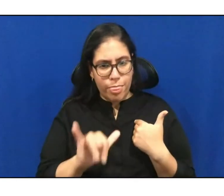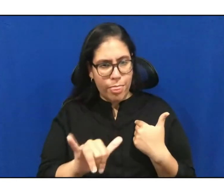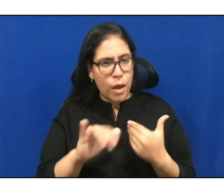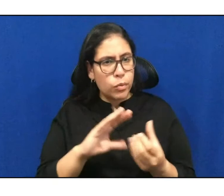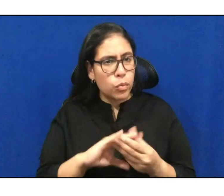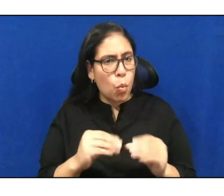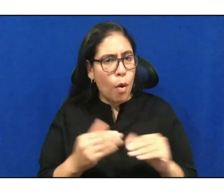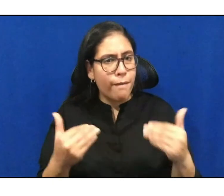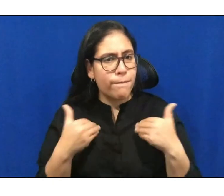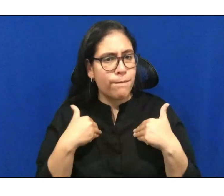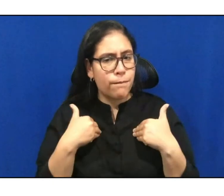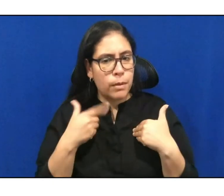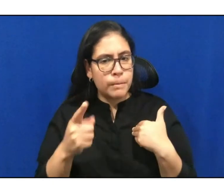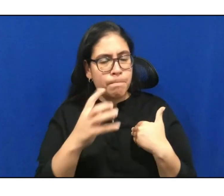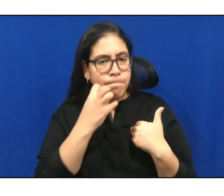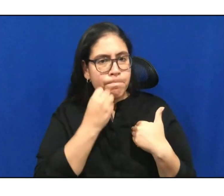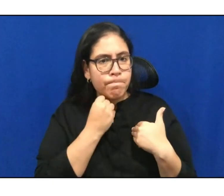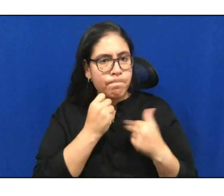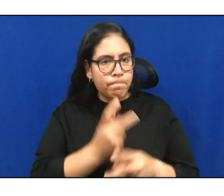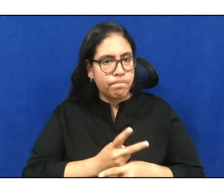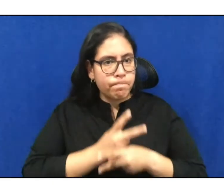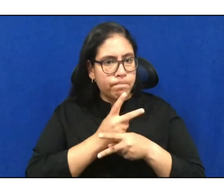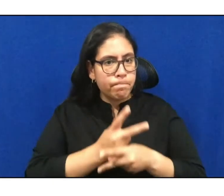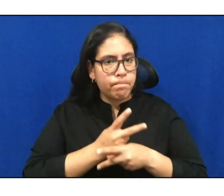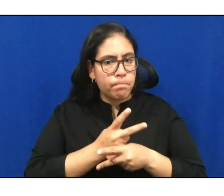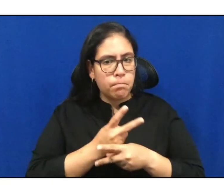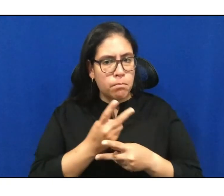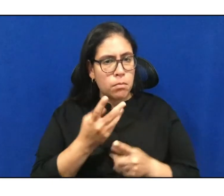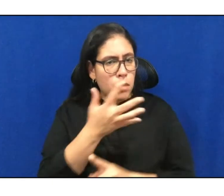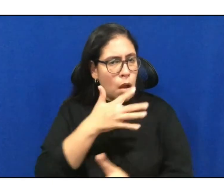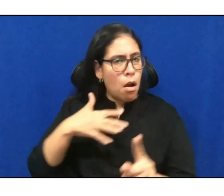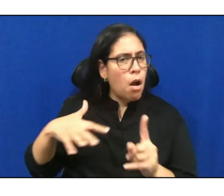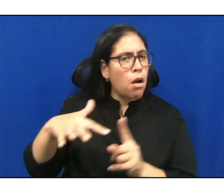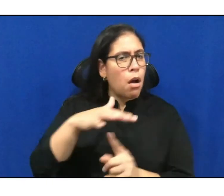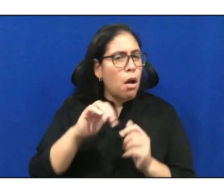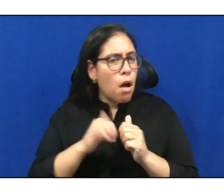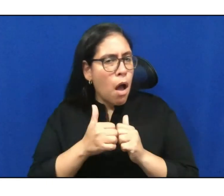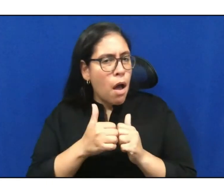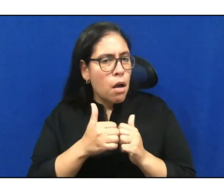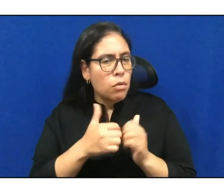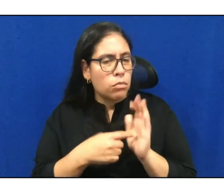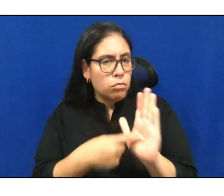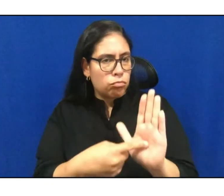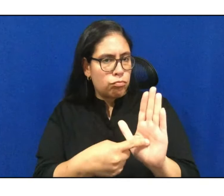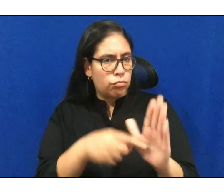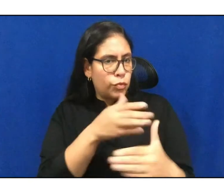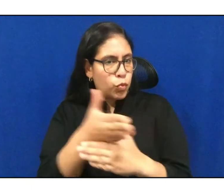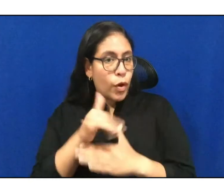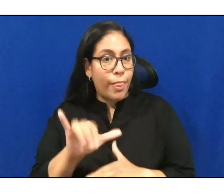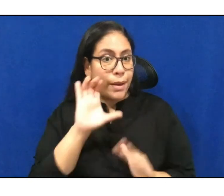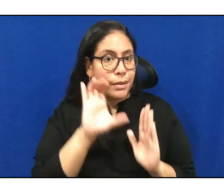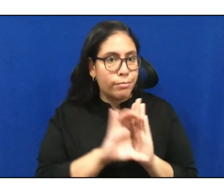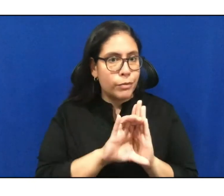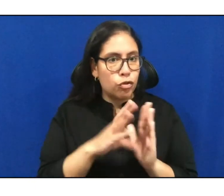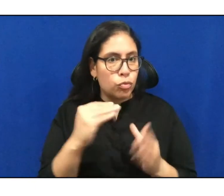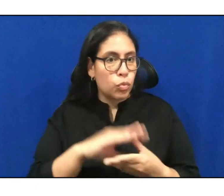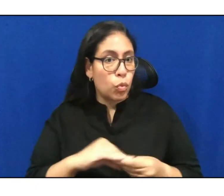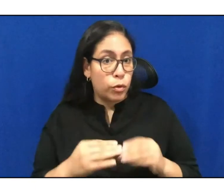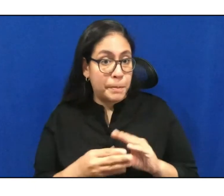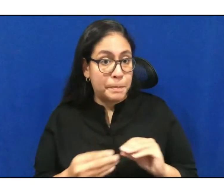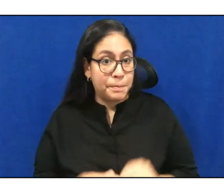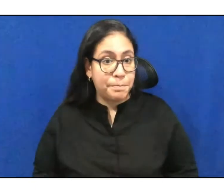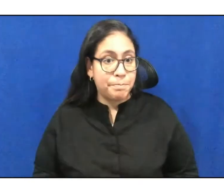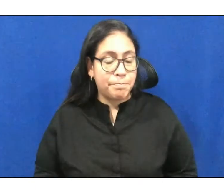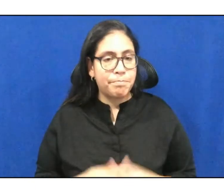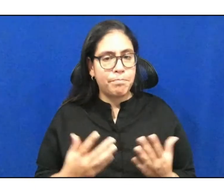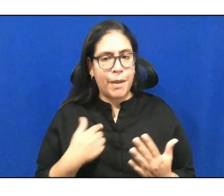context in which I'm telling those stories or I'm sharing those images, right? And so I can think about